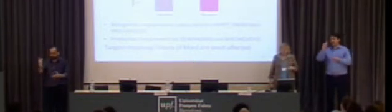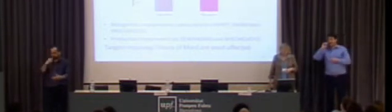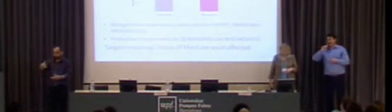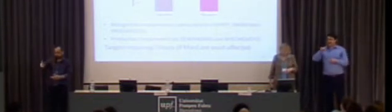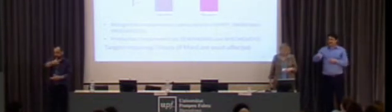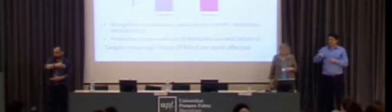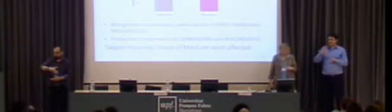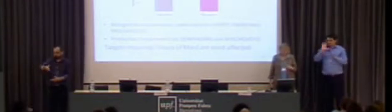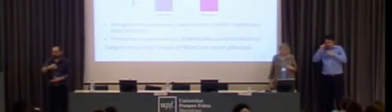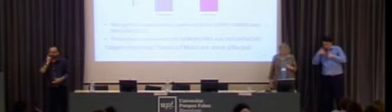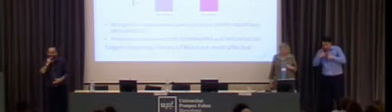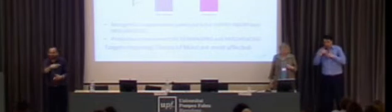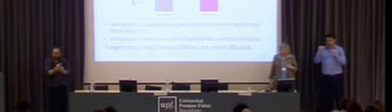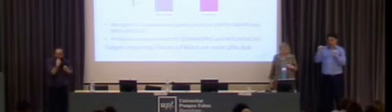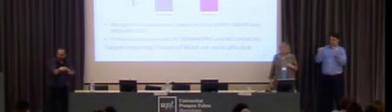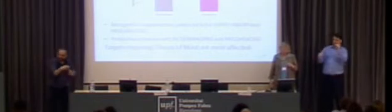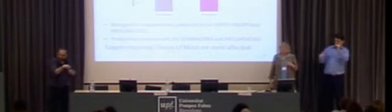are on the autistic spectrum.